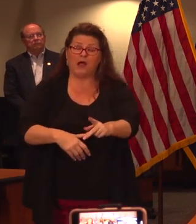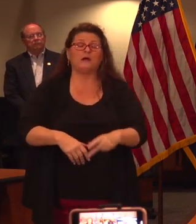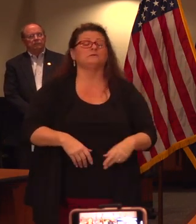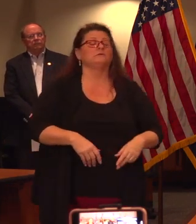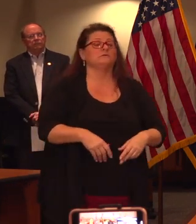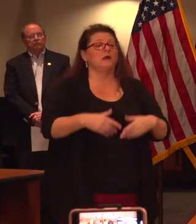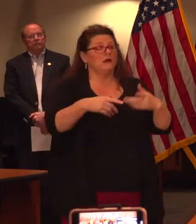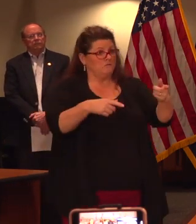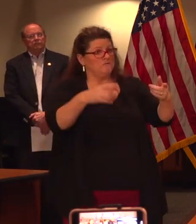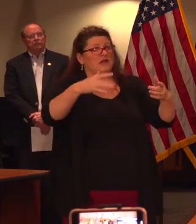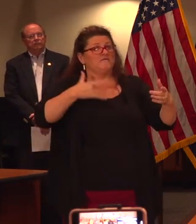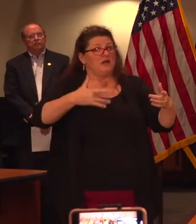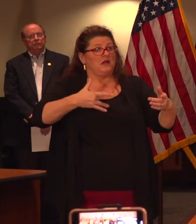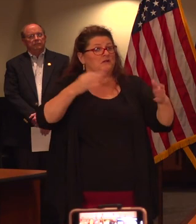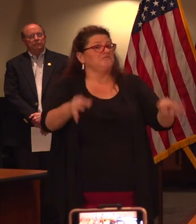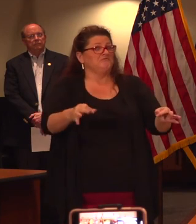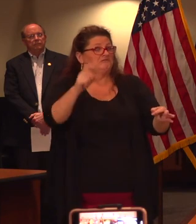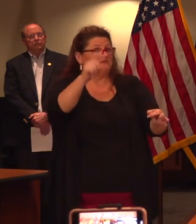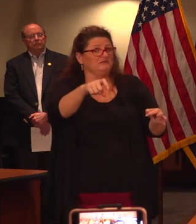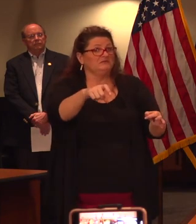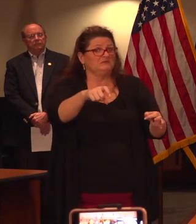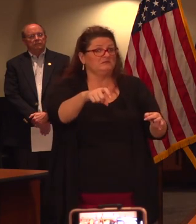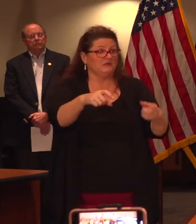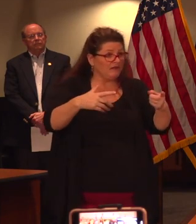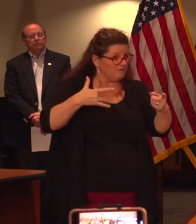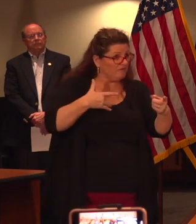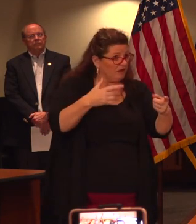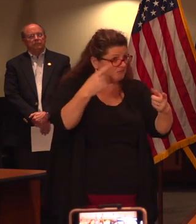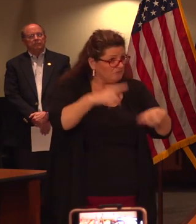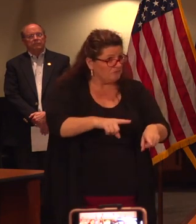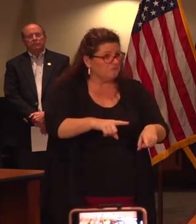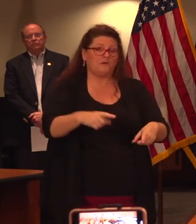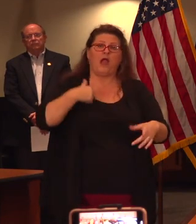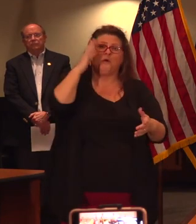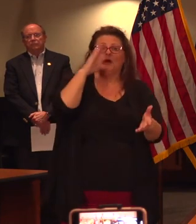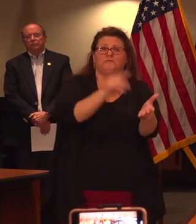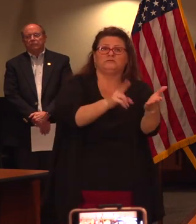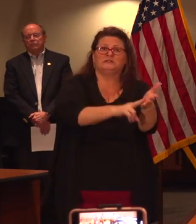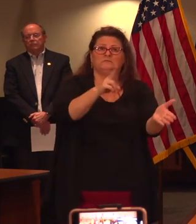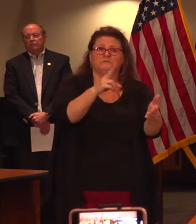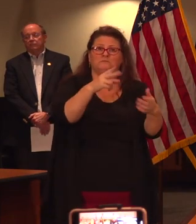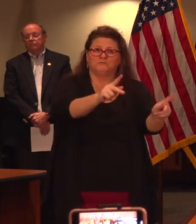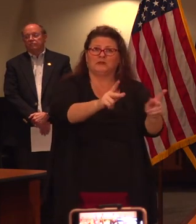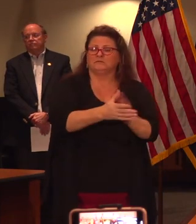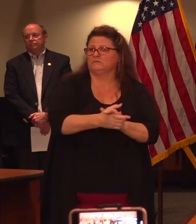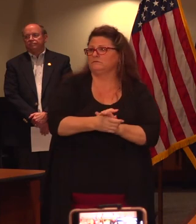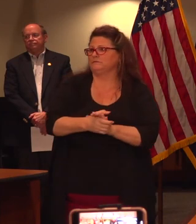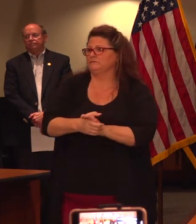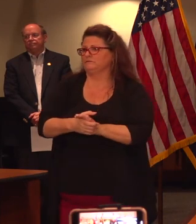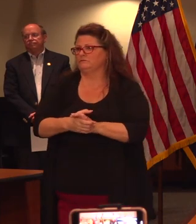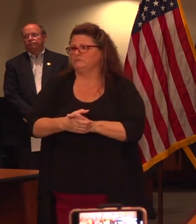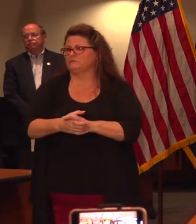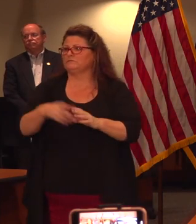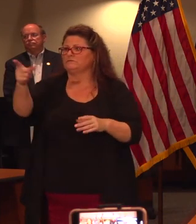done, then they will do that, and I'll be happy to comply. Yes, ma'am. States are implementing programs for